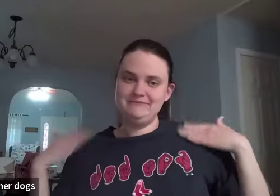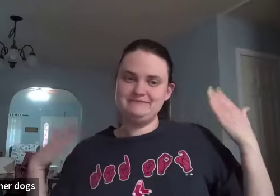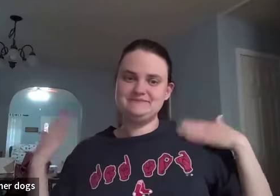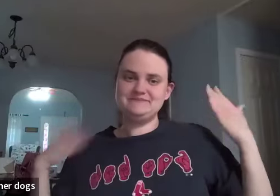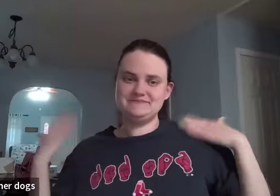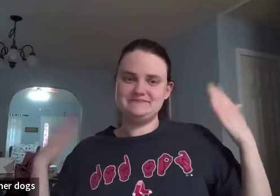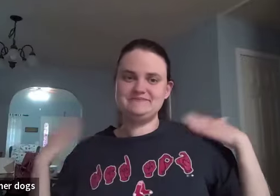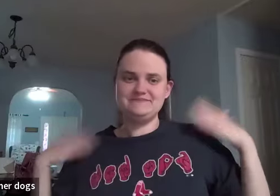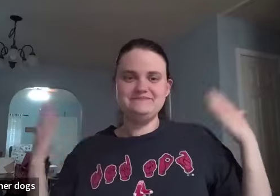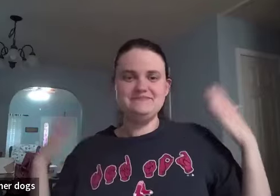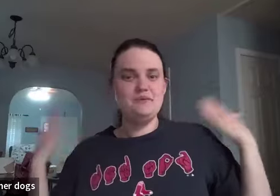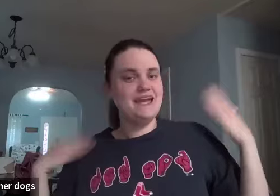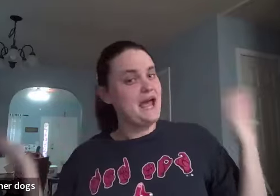happy. We had